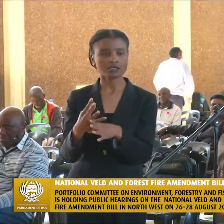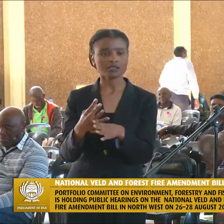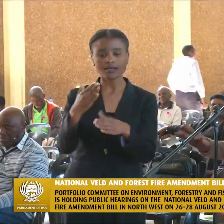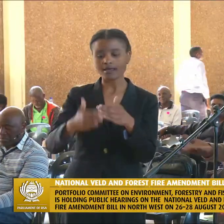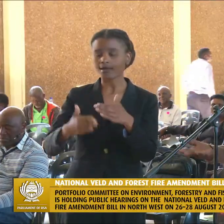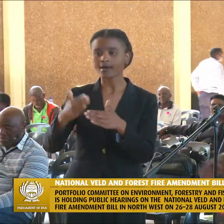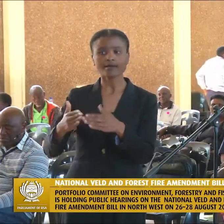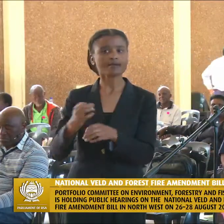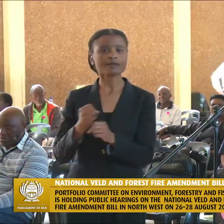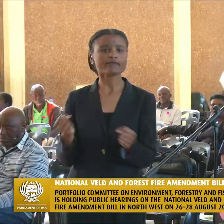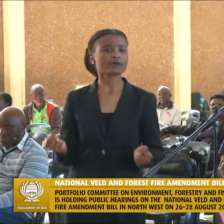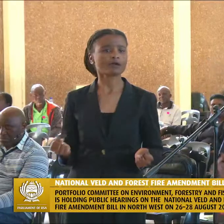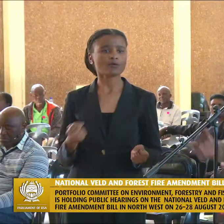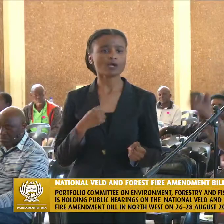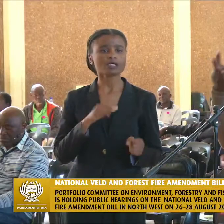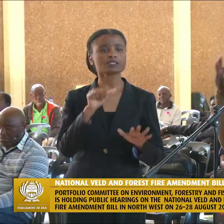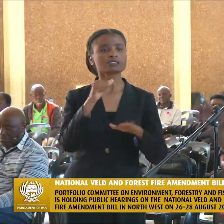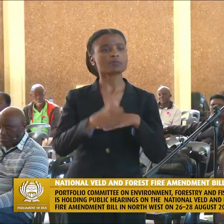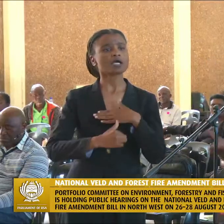months